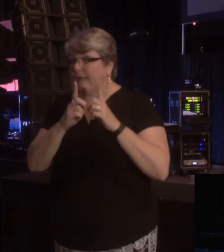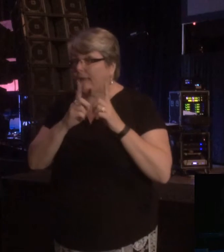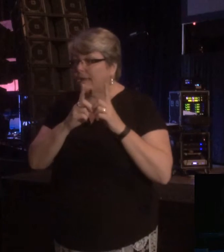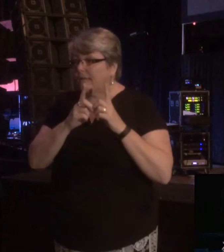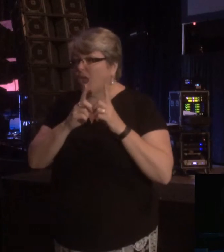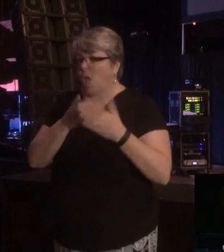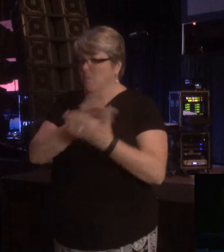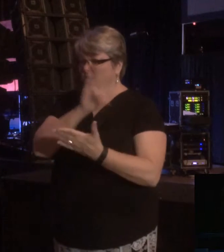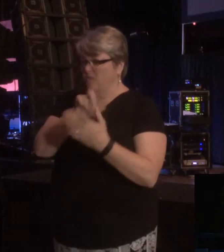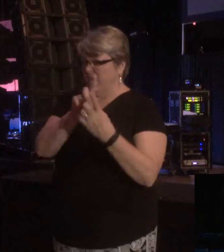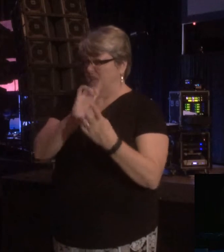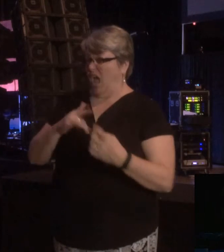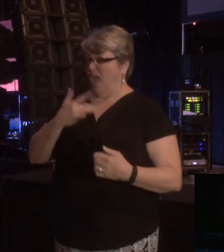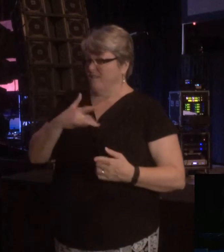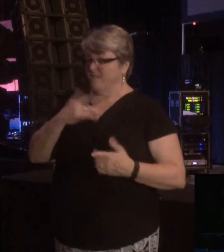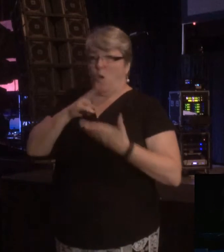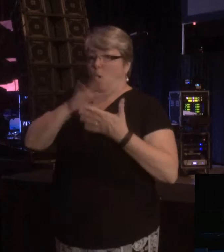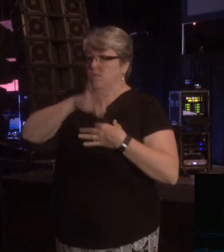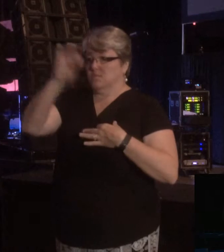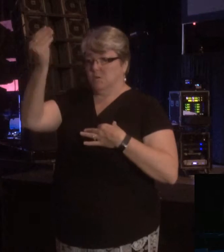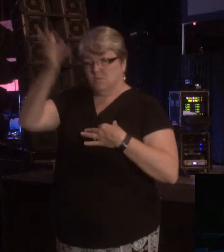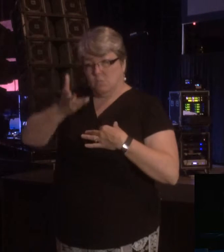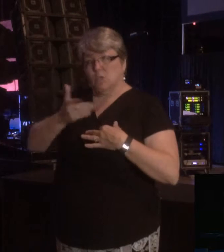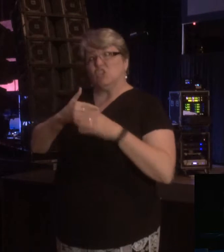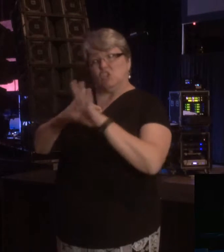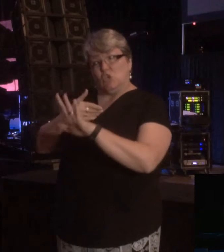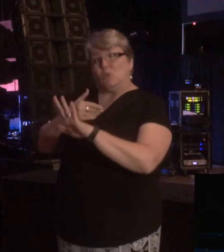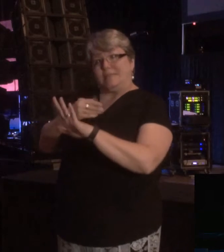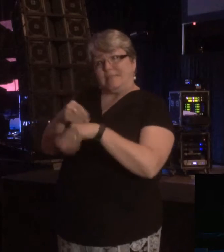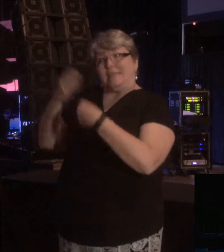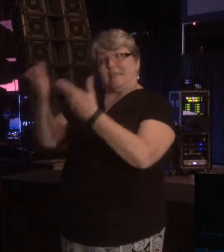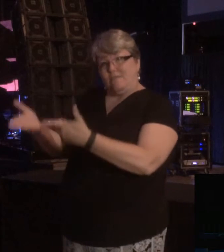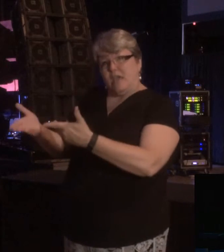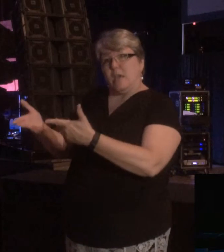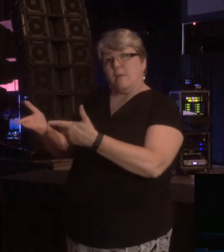close to the Woodlands. And I remember actually standing on stage